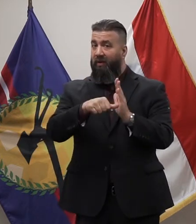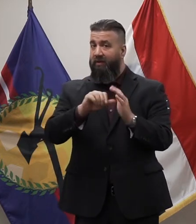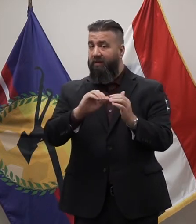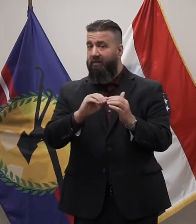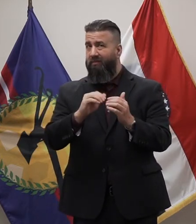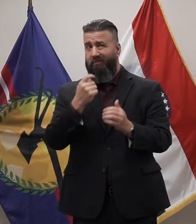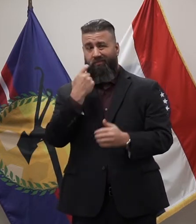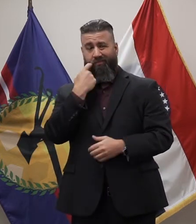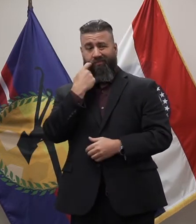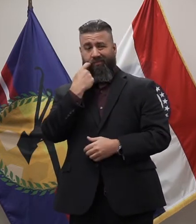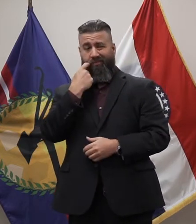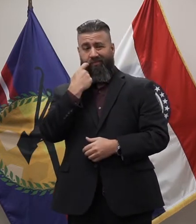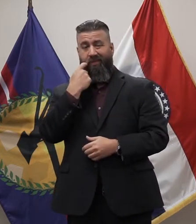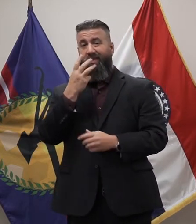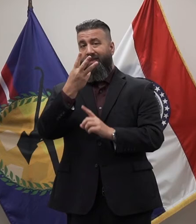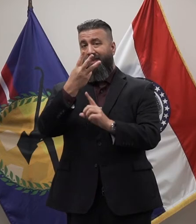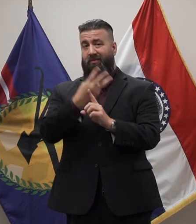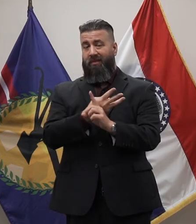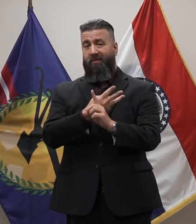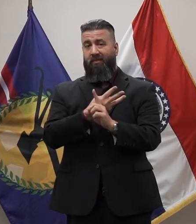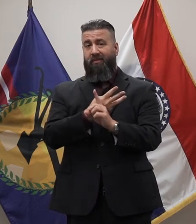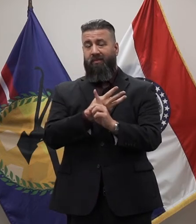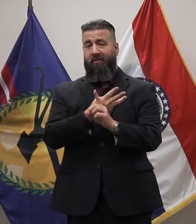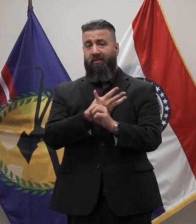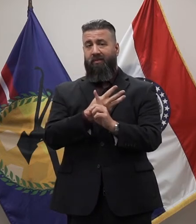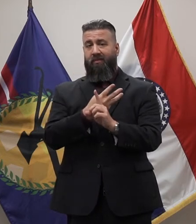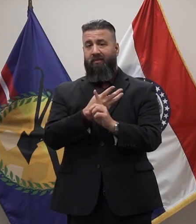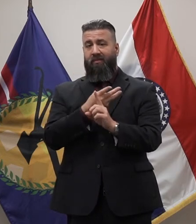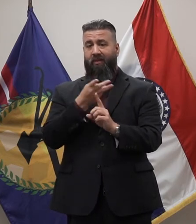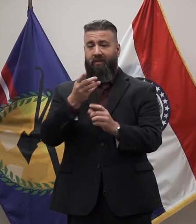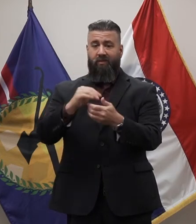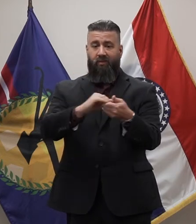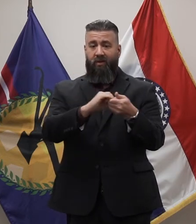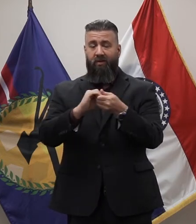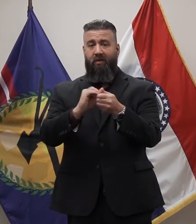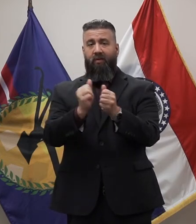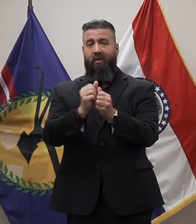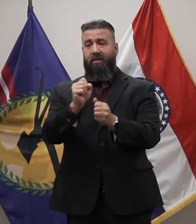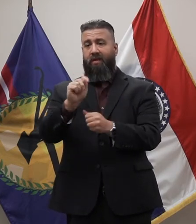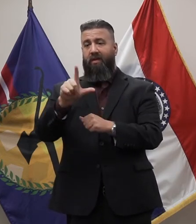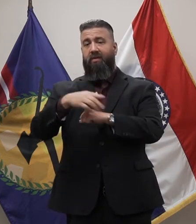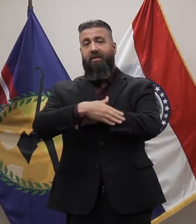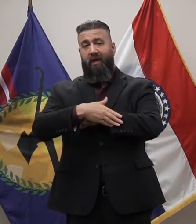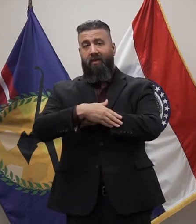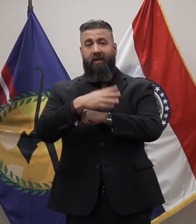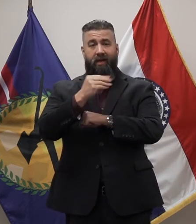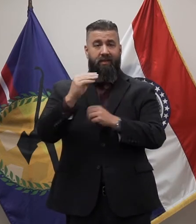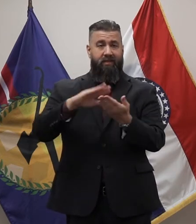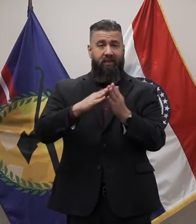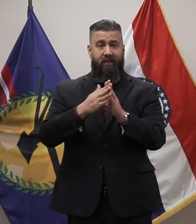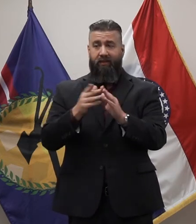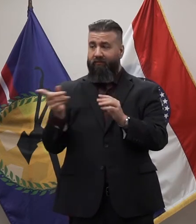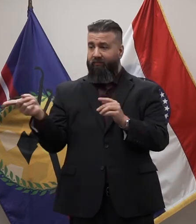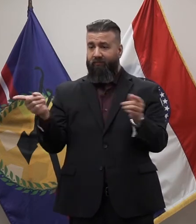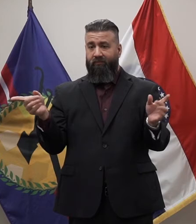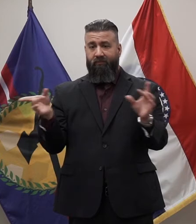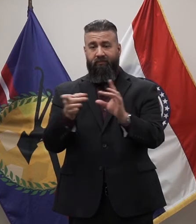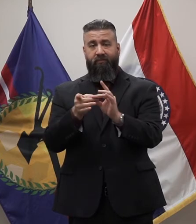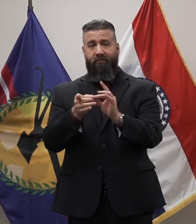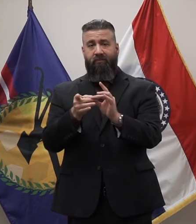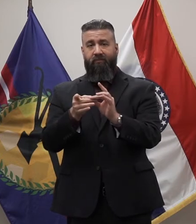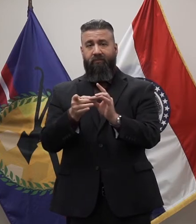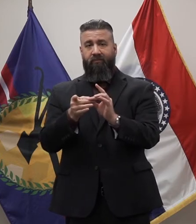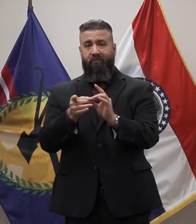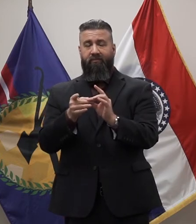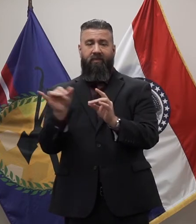over the past 6 months of the cooperation between St. Louis County and St. Louis City on areas of mutual interest,